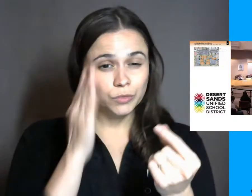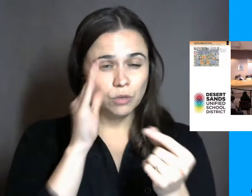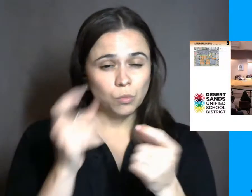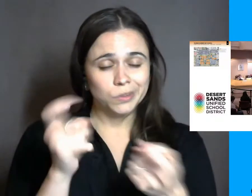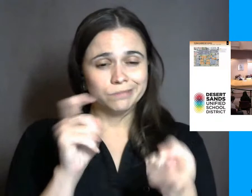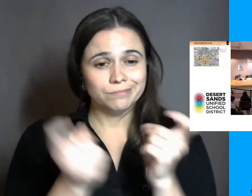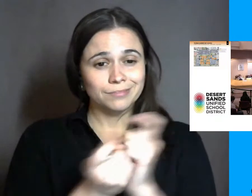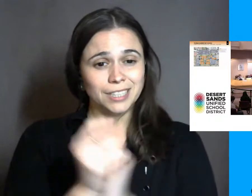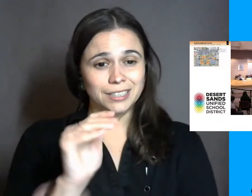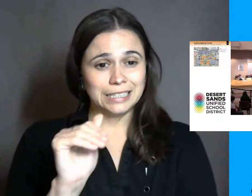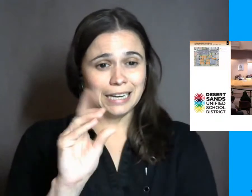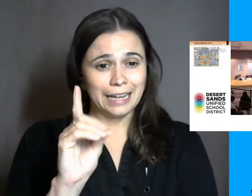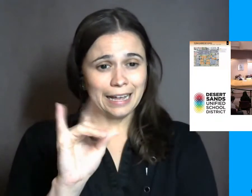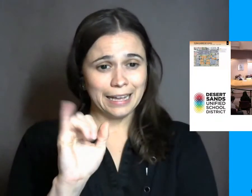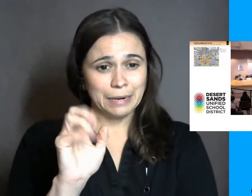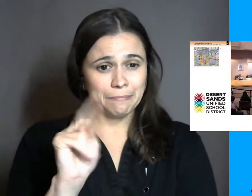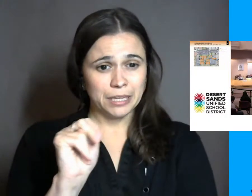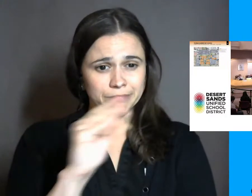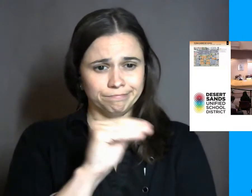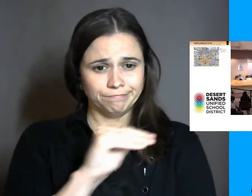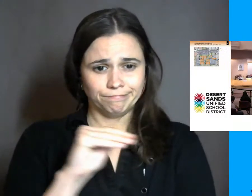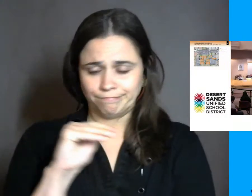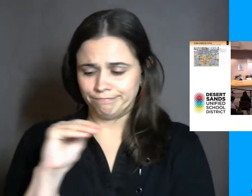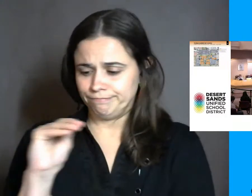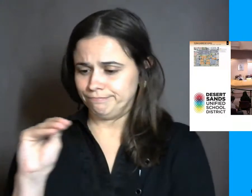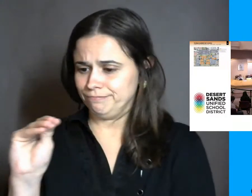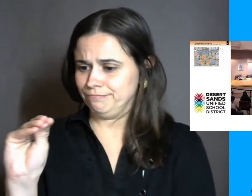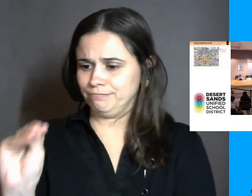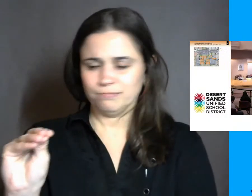the administration building that is on